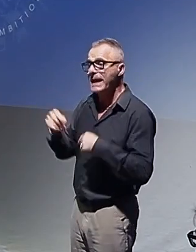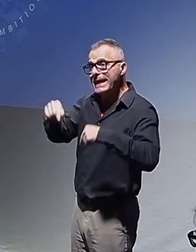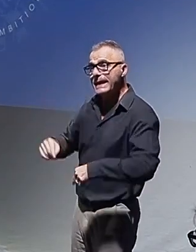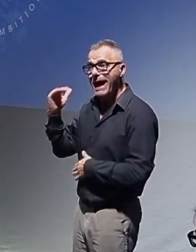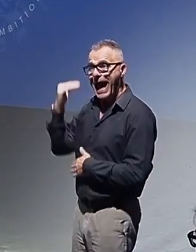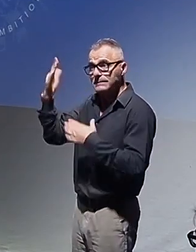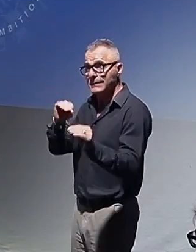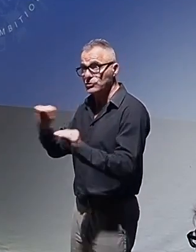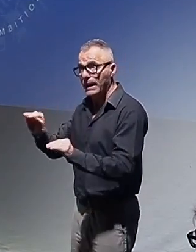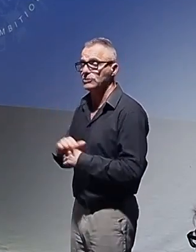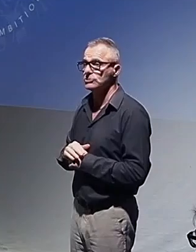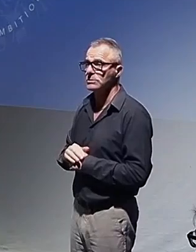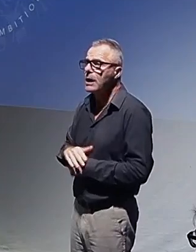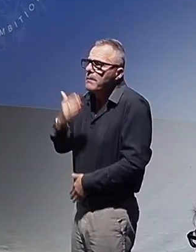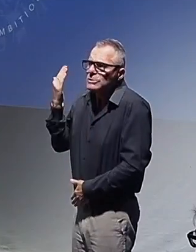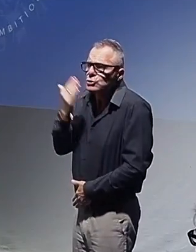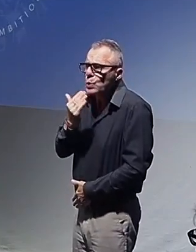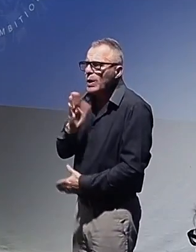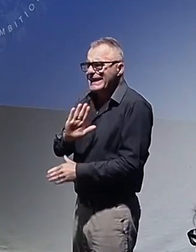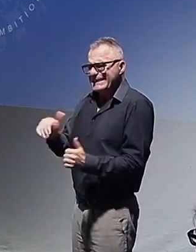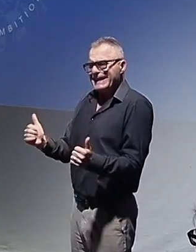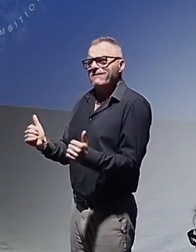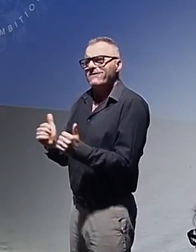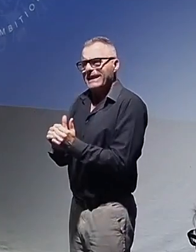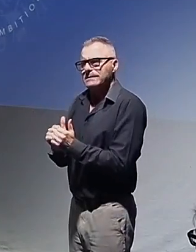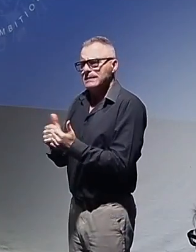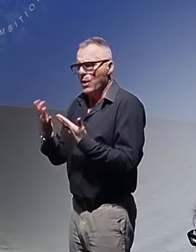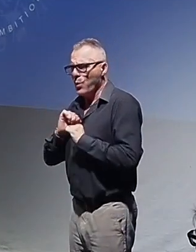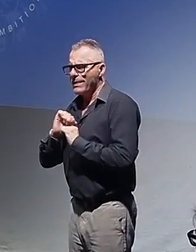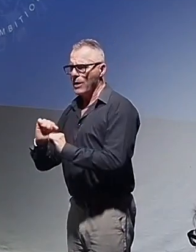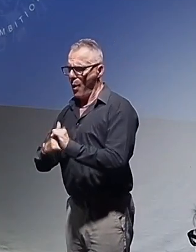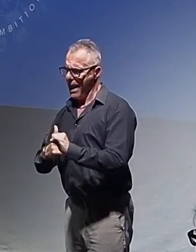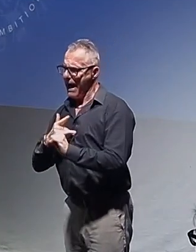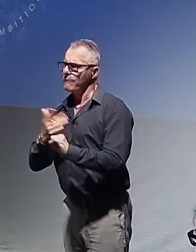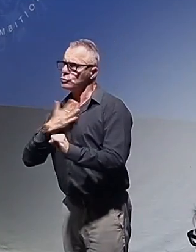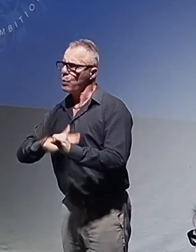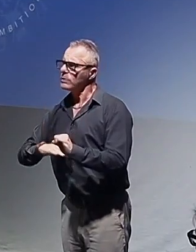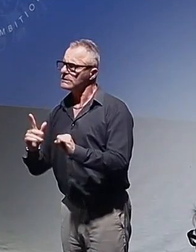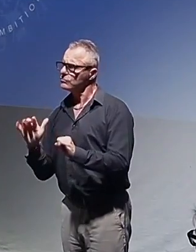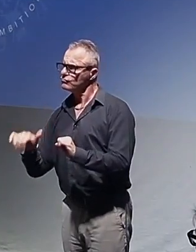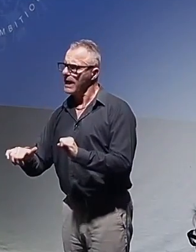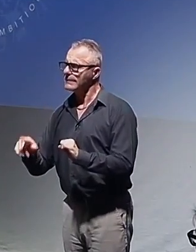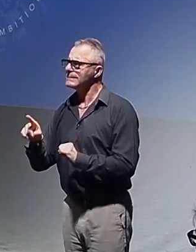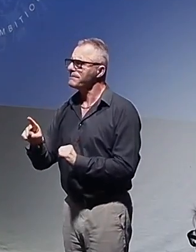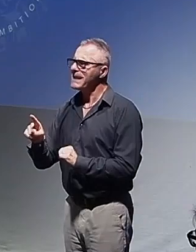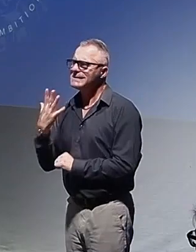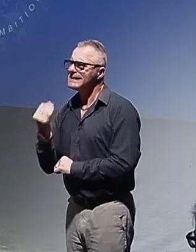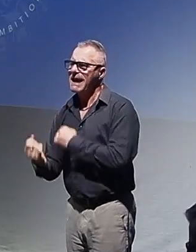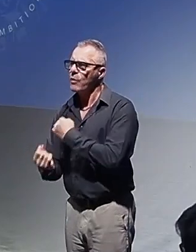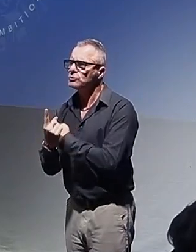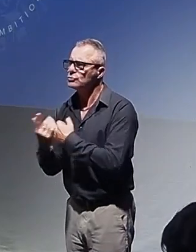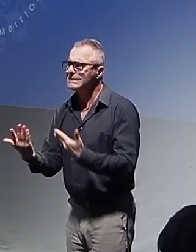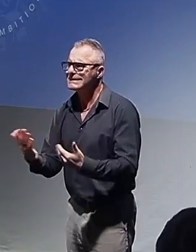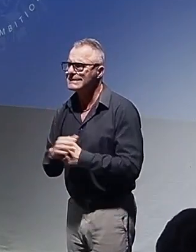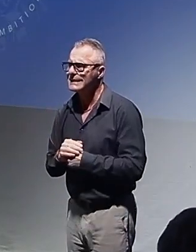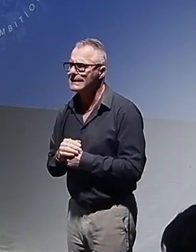colleges, school didn't fit with what you were trying to be and wanting to be. You didn't get the opportunity. They didn't